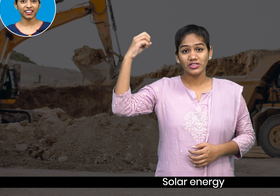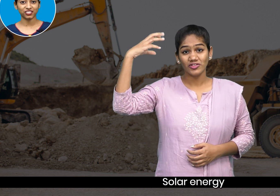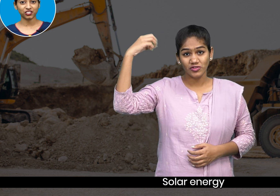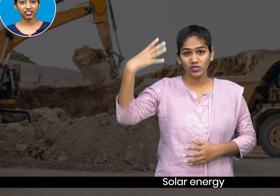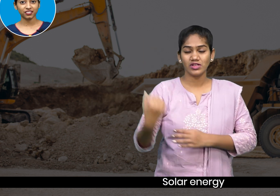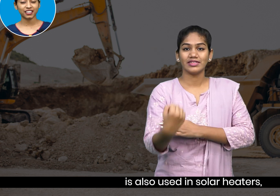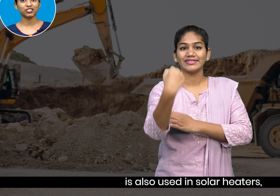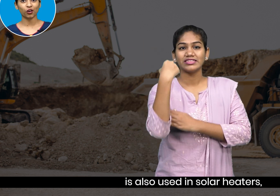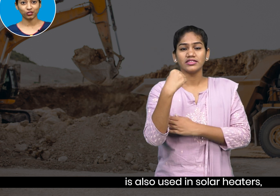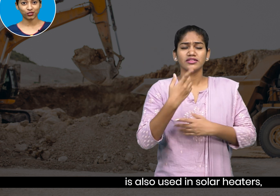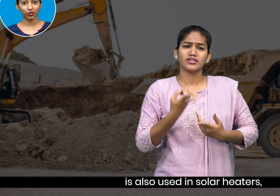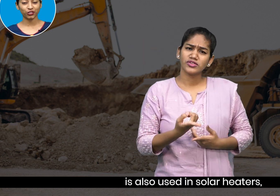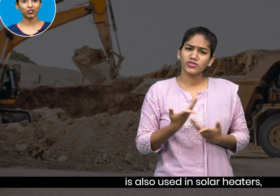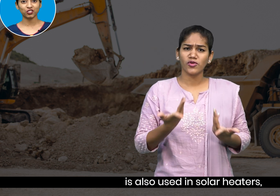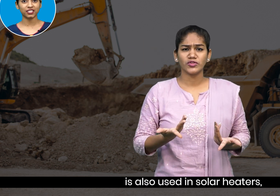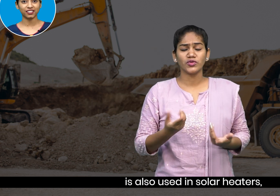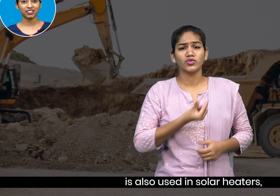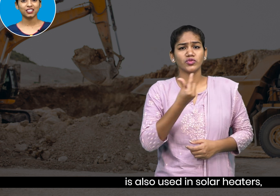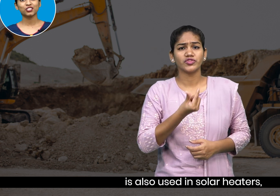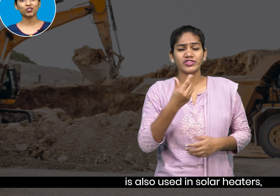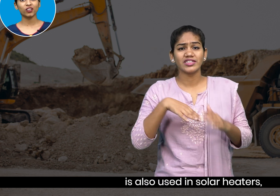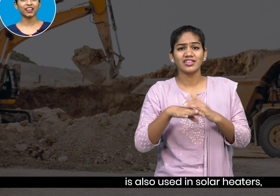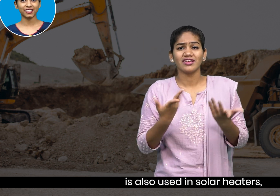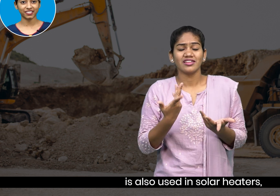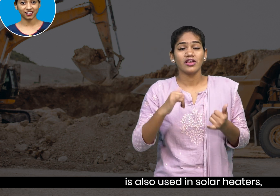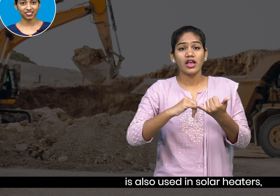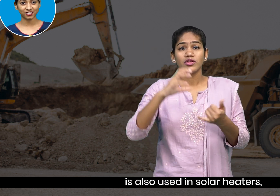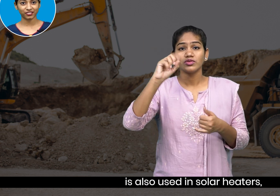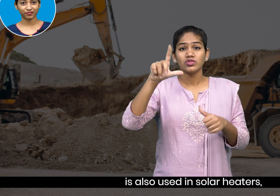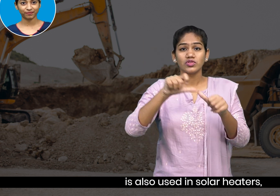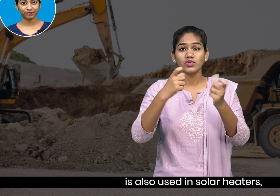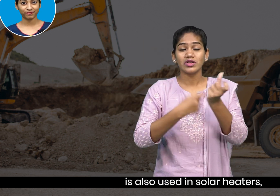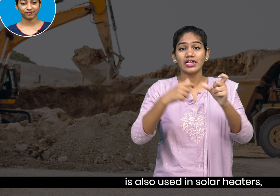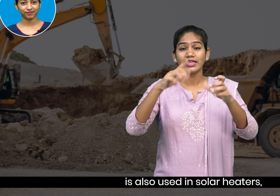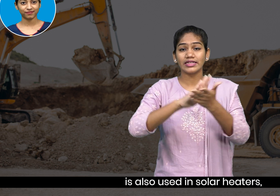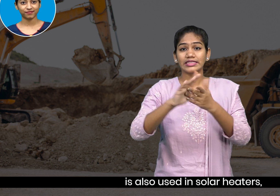Solar energy is also used in solar heaters,